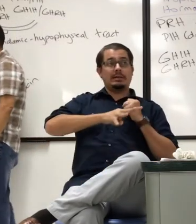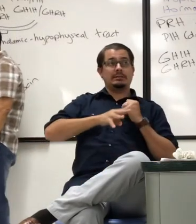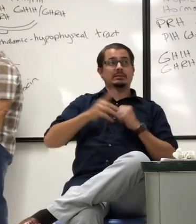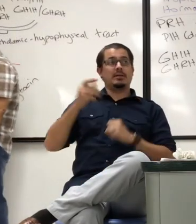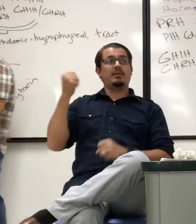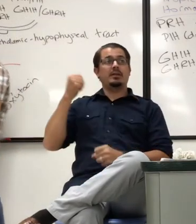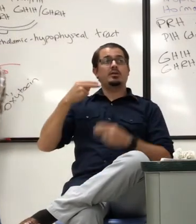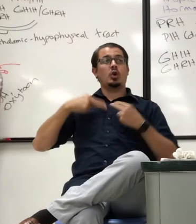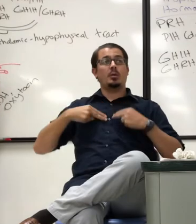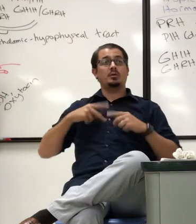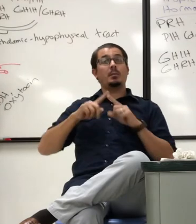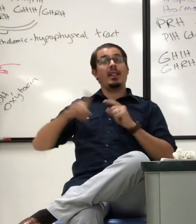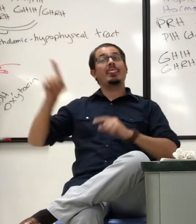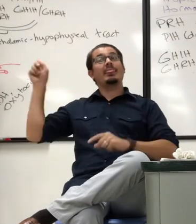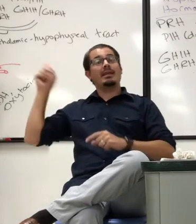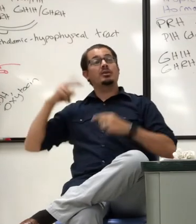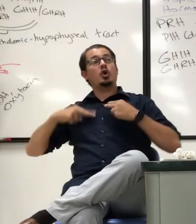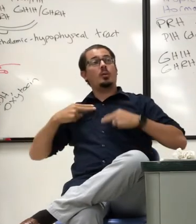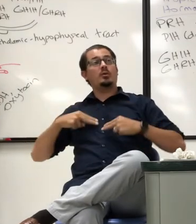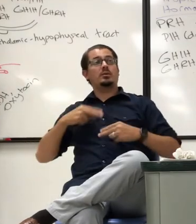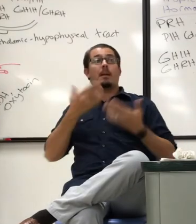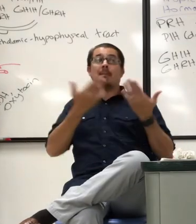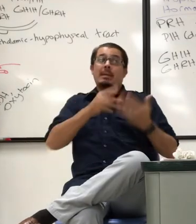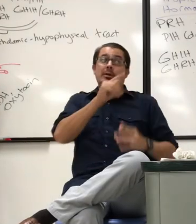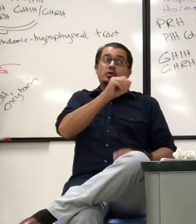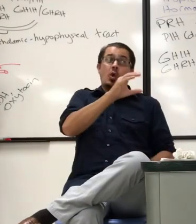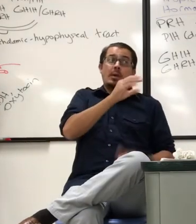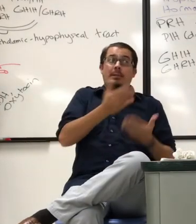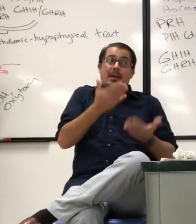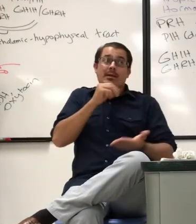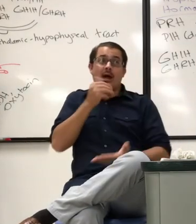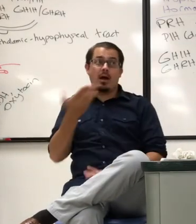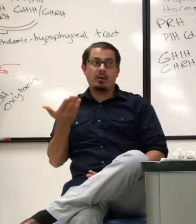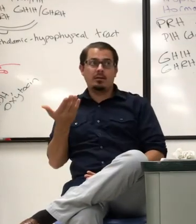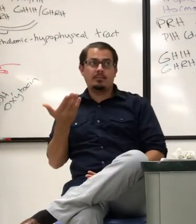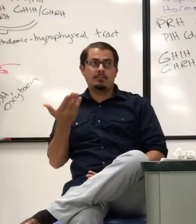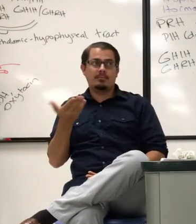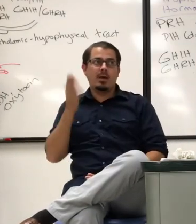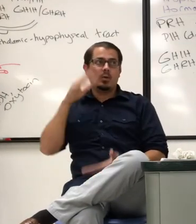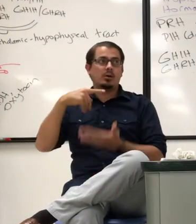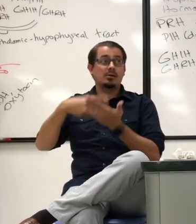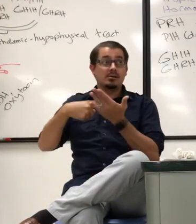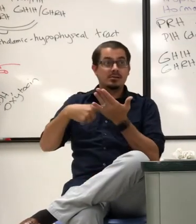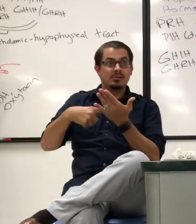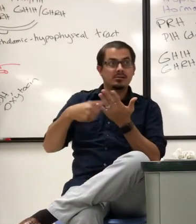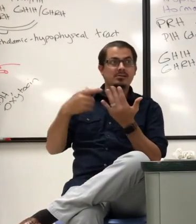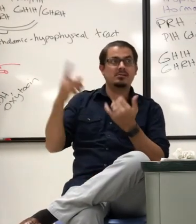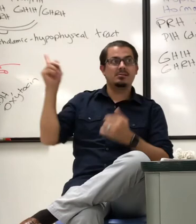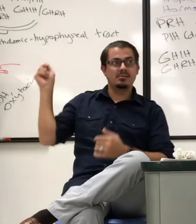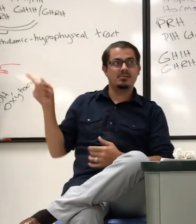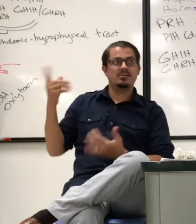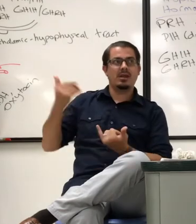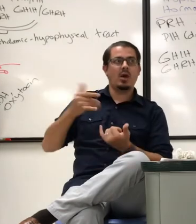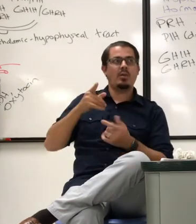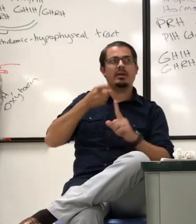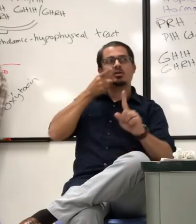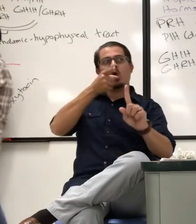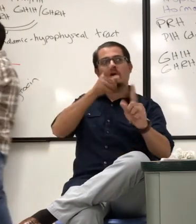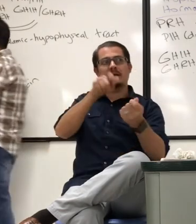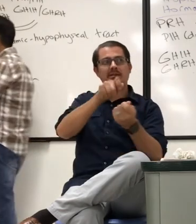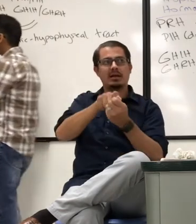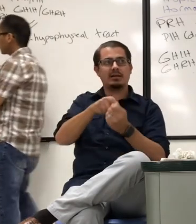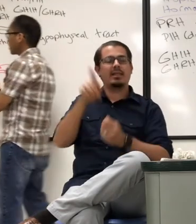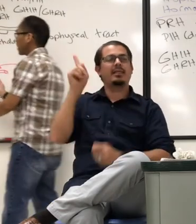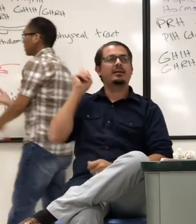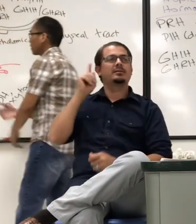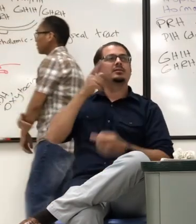hormones. These hormones may be tropic or not. Okay, and I'll have to go through these now and what they target. This is